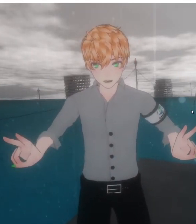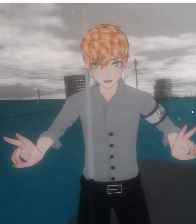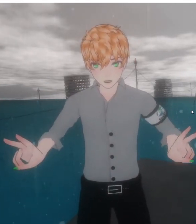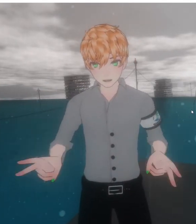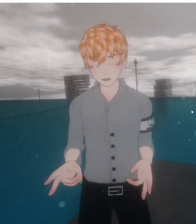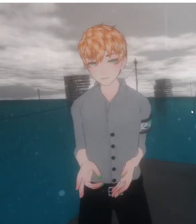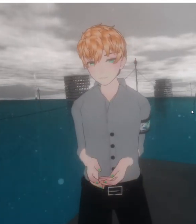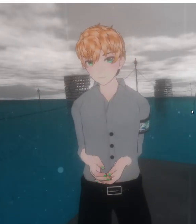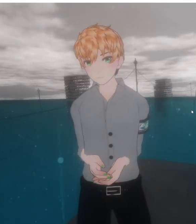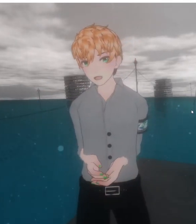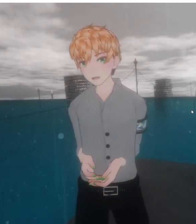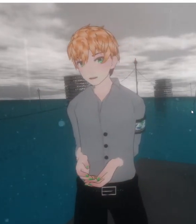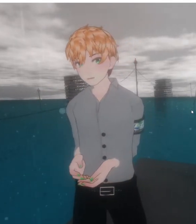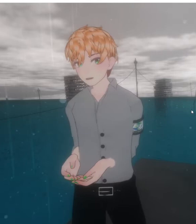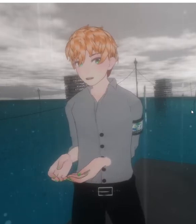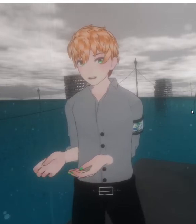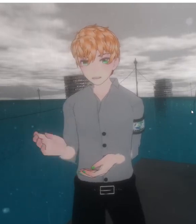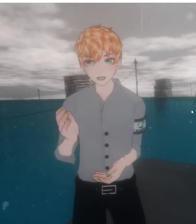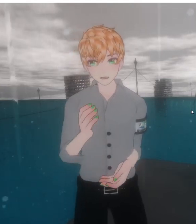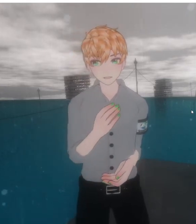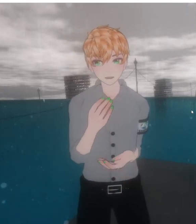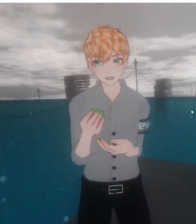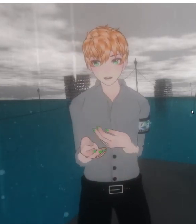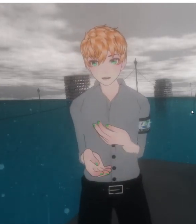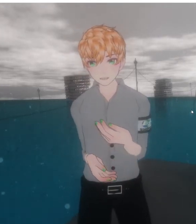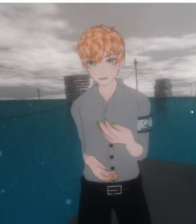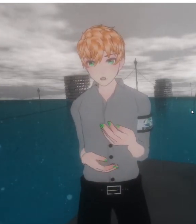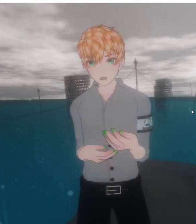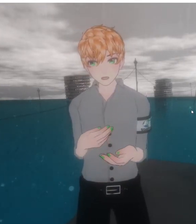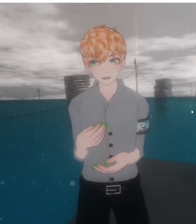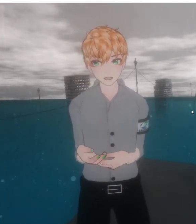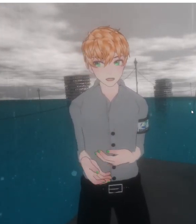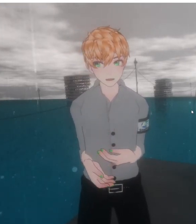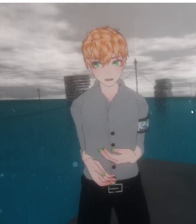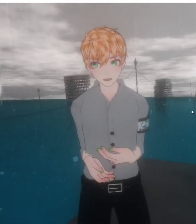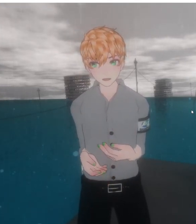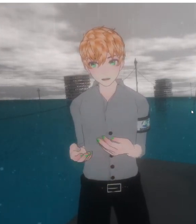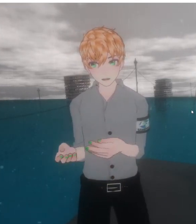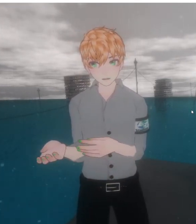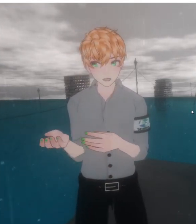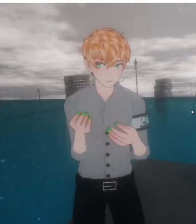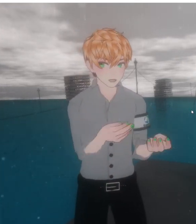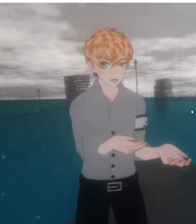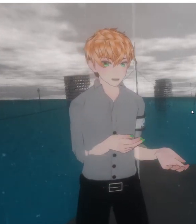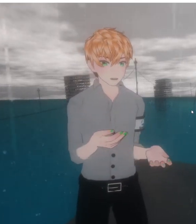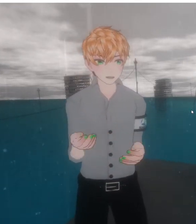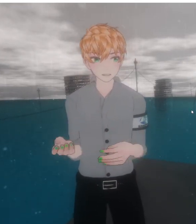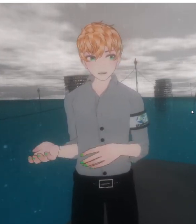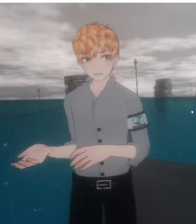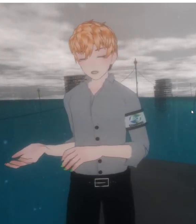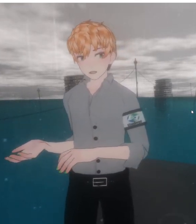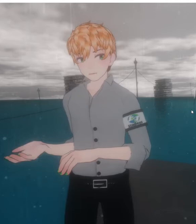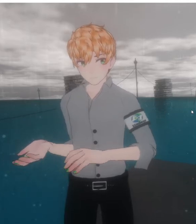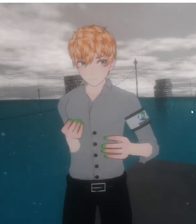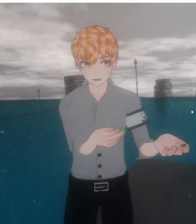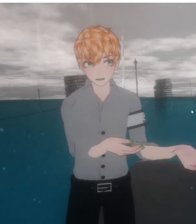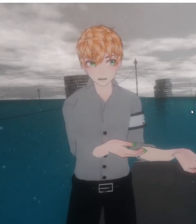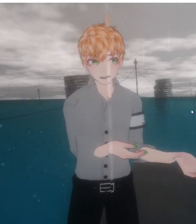all. And I just understood a lot about deaf culture from my experiences of teaching at a